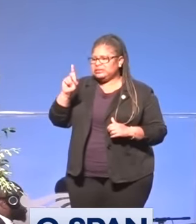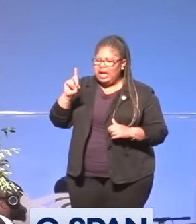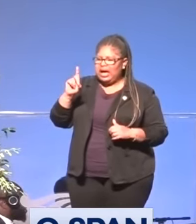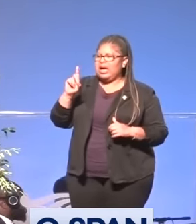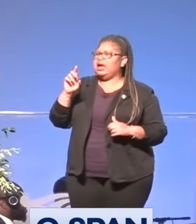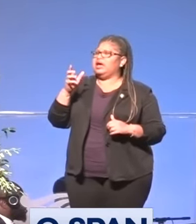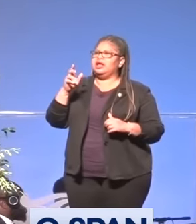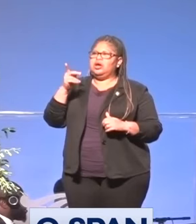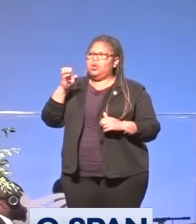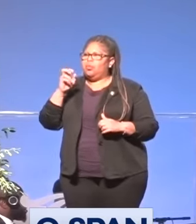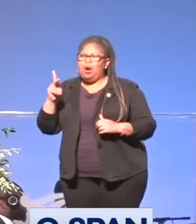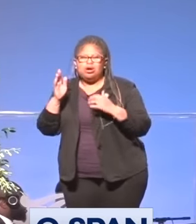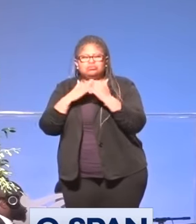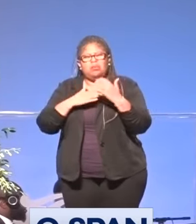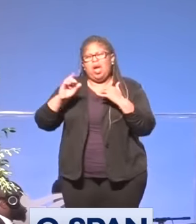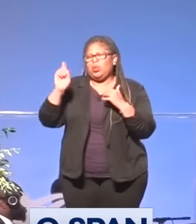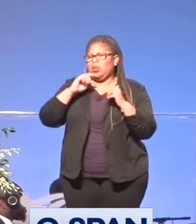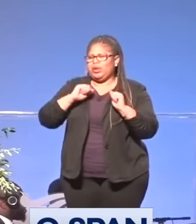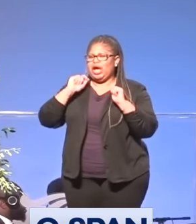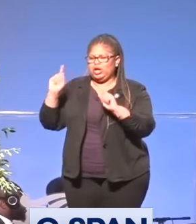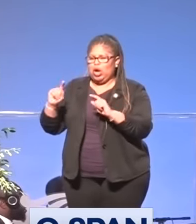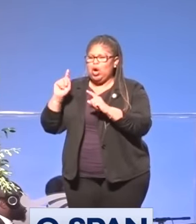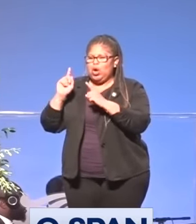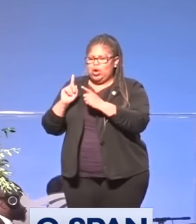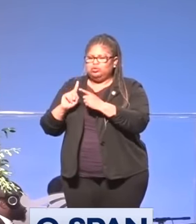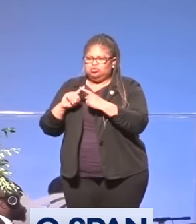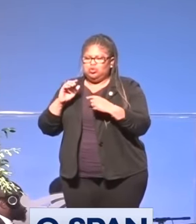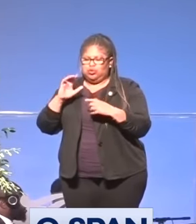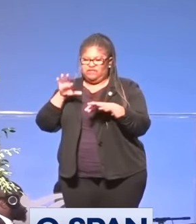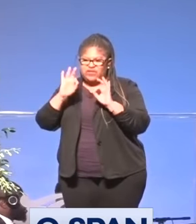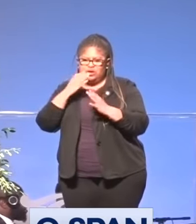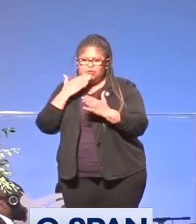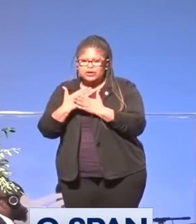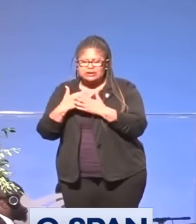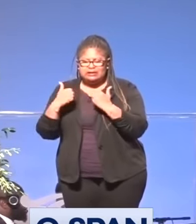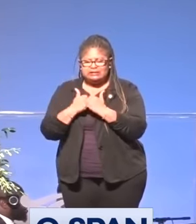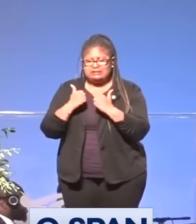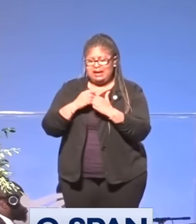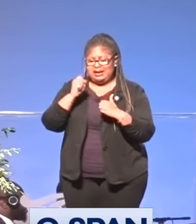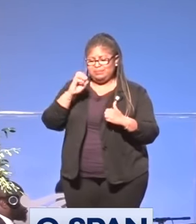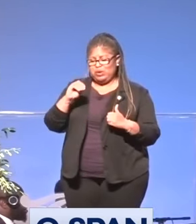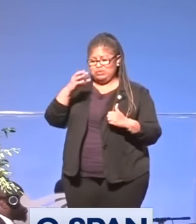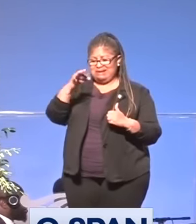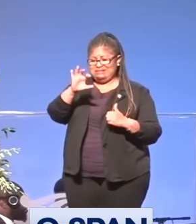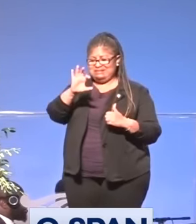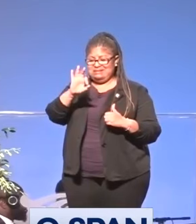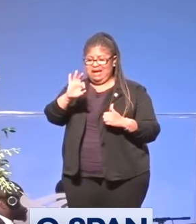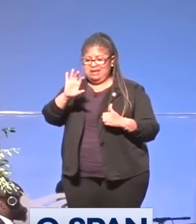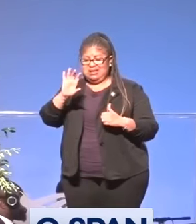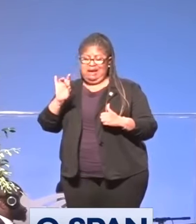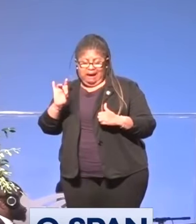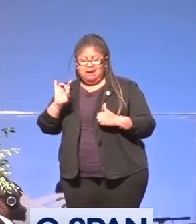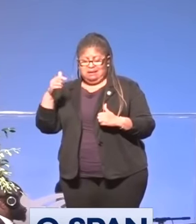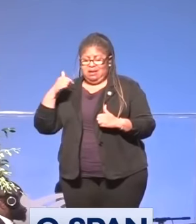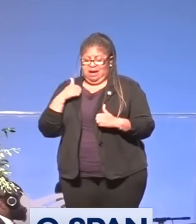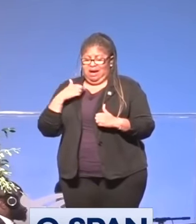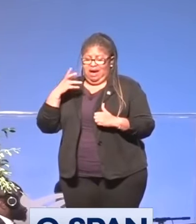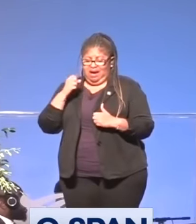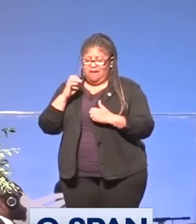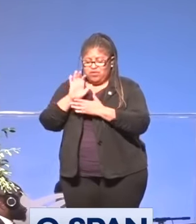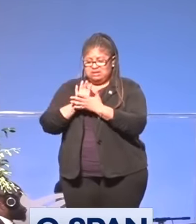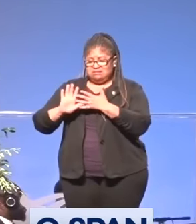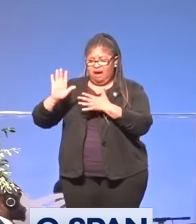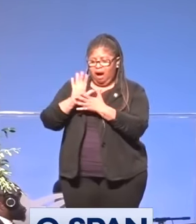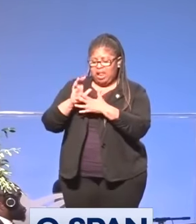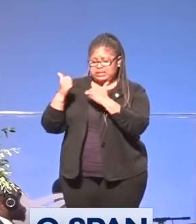game. Well, then fast forward to 1998, I started a college exhibition tour team, touring around the country, going to